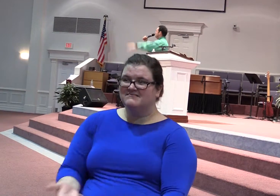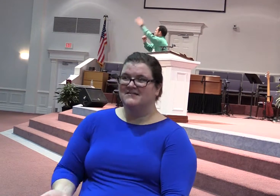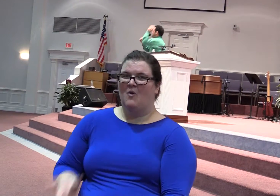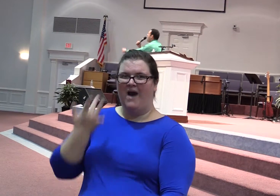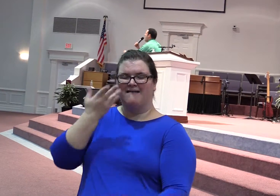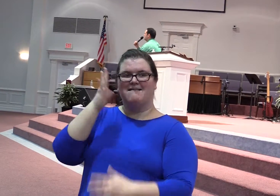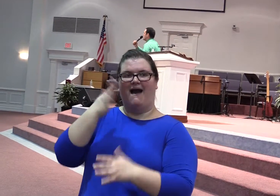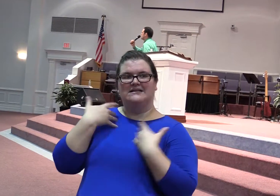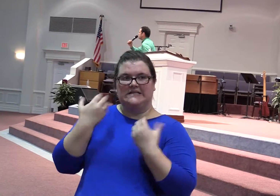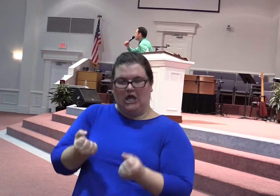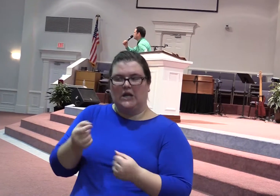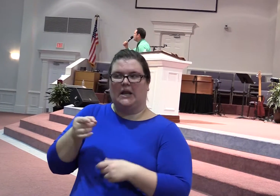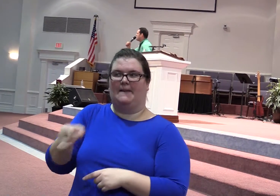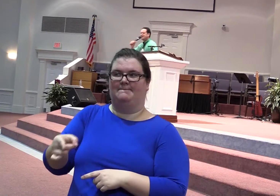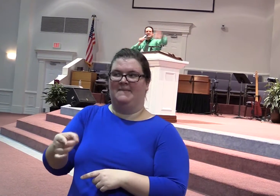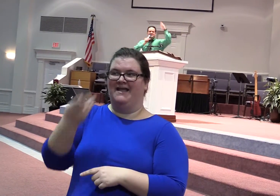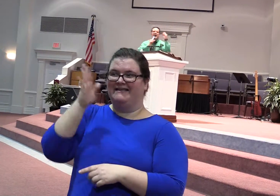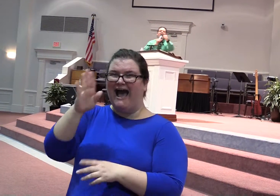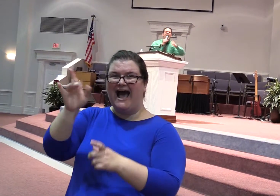healed us.